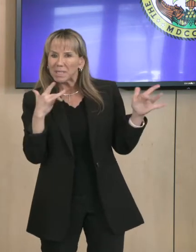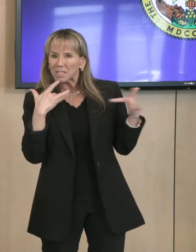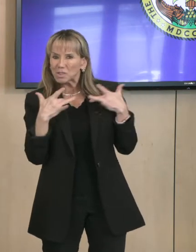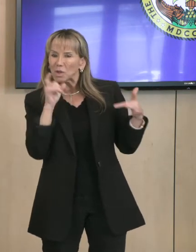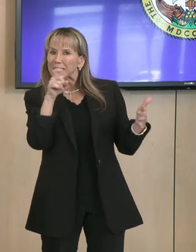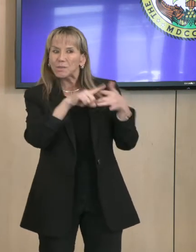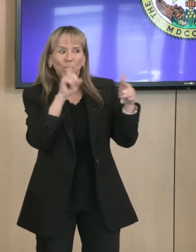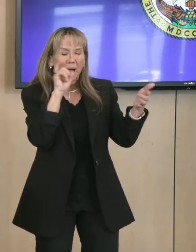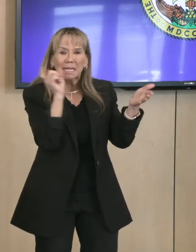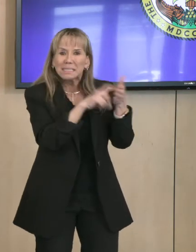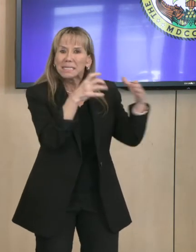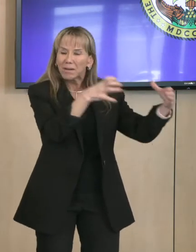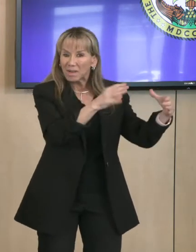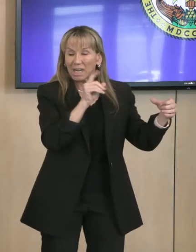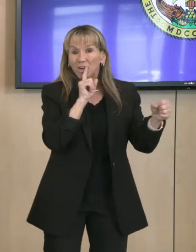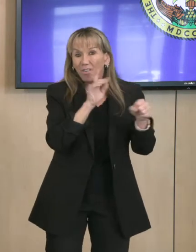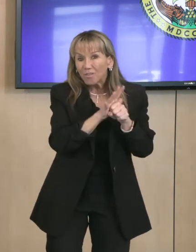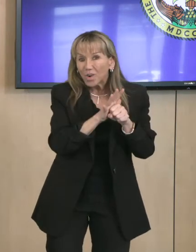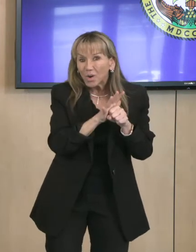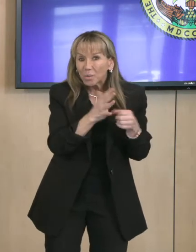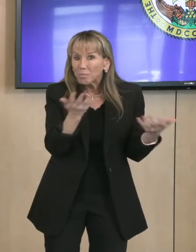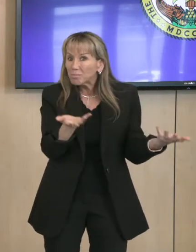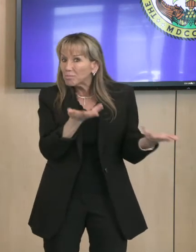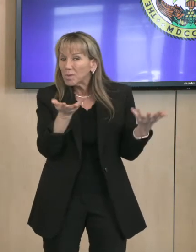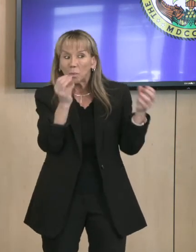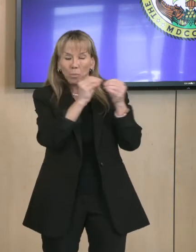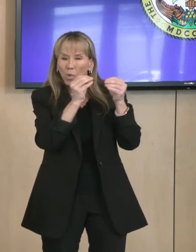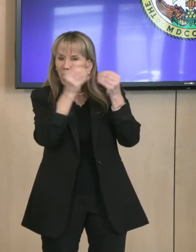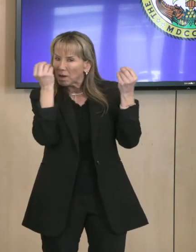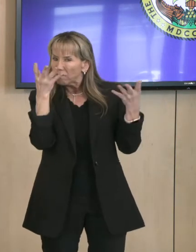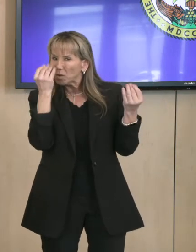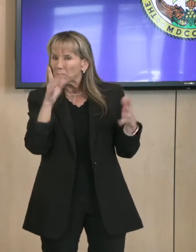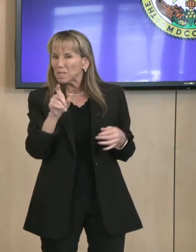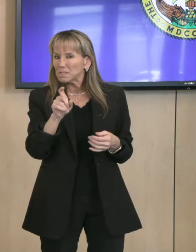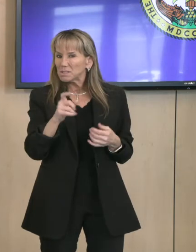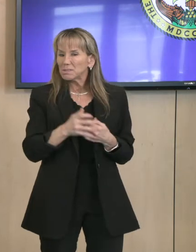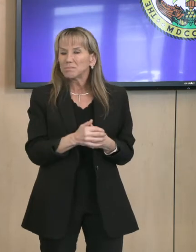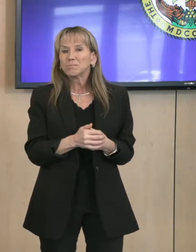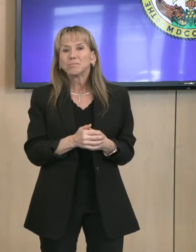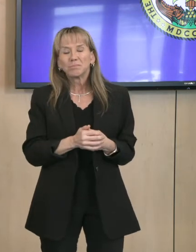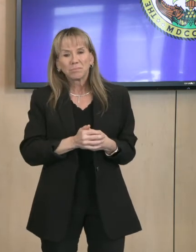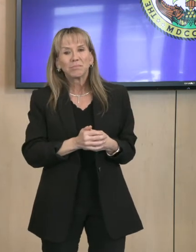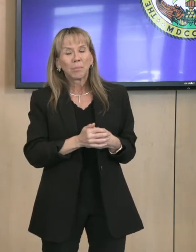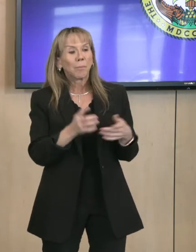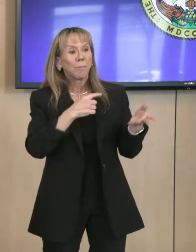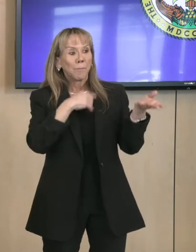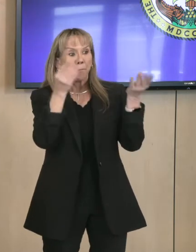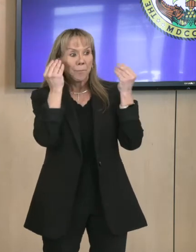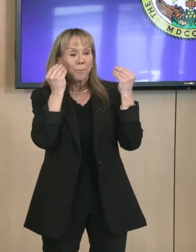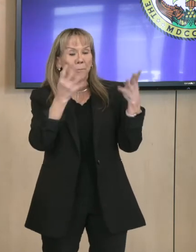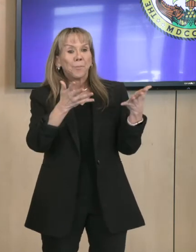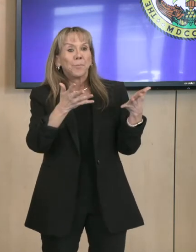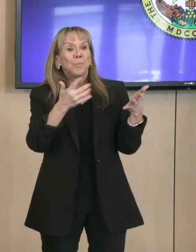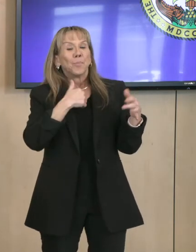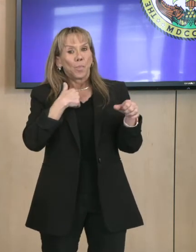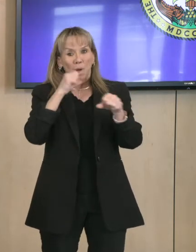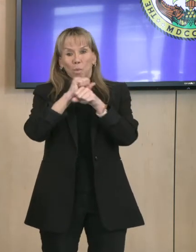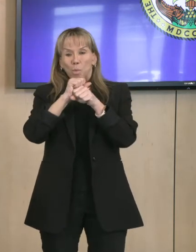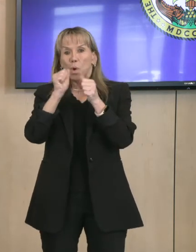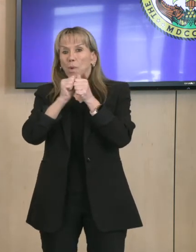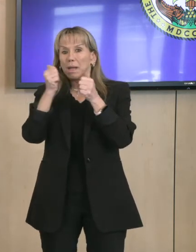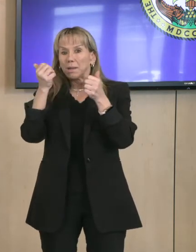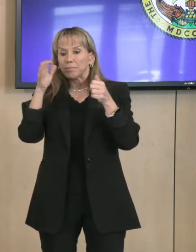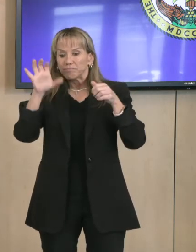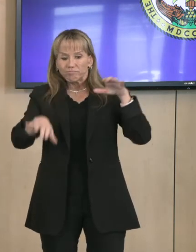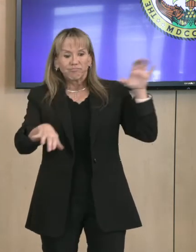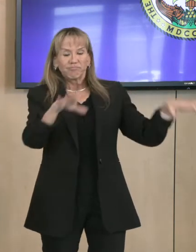identify and confirm, more information? Well, I can tell you that we work with each